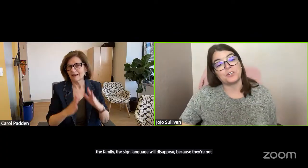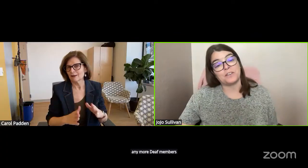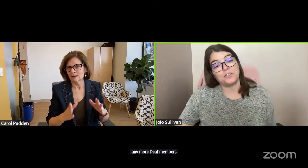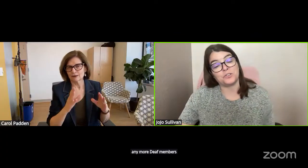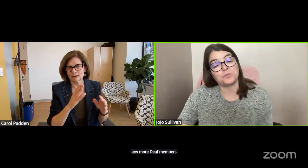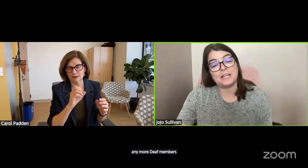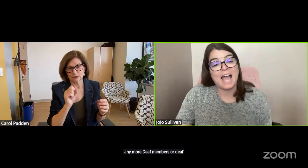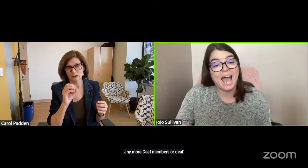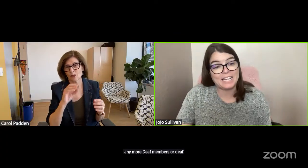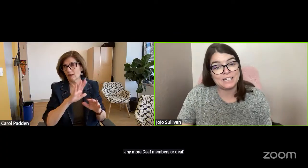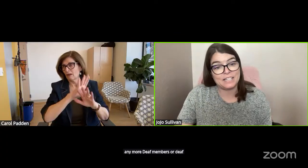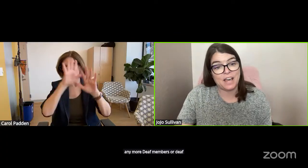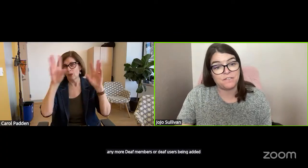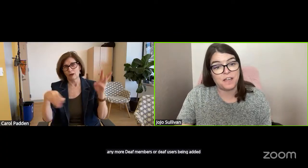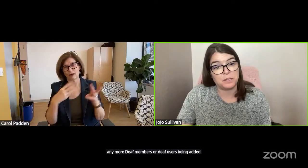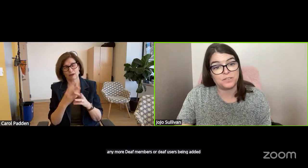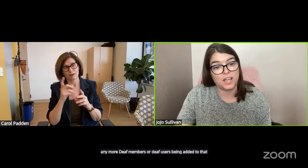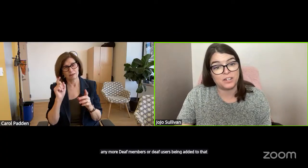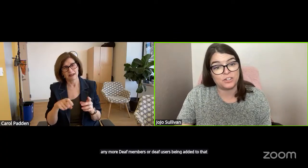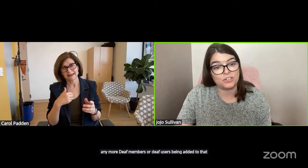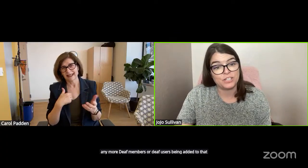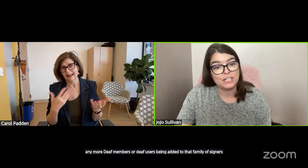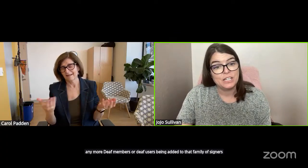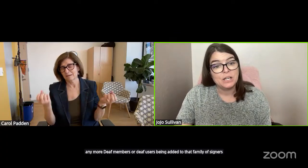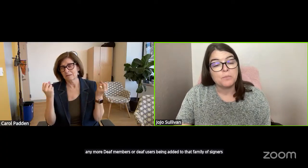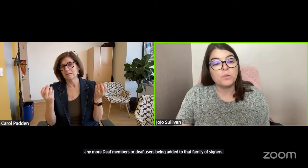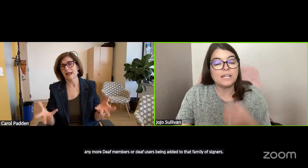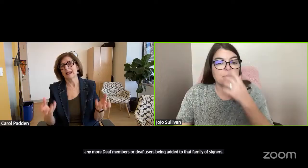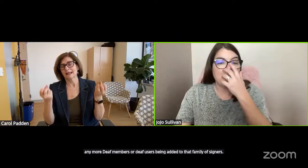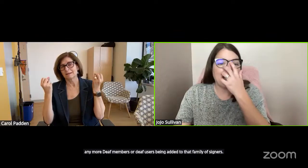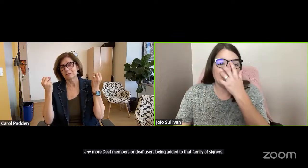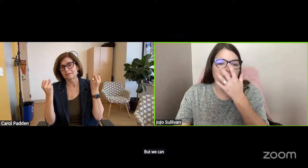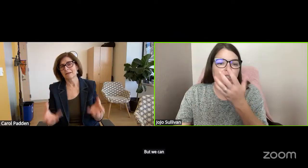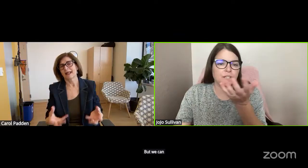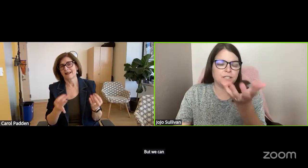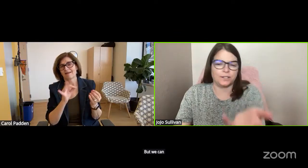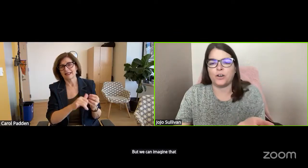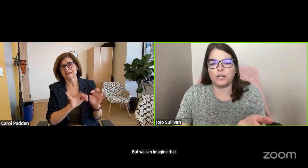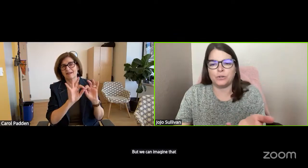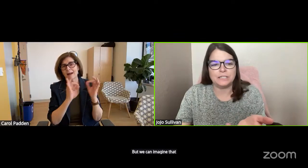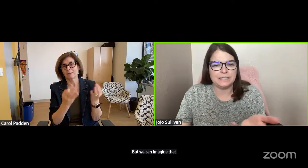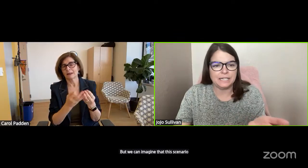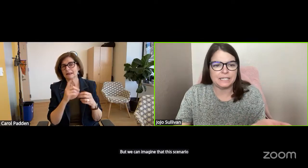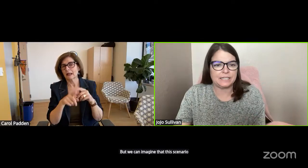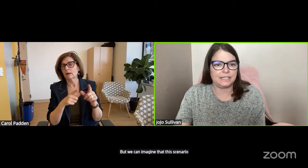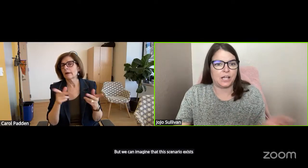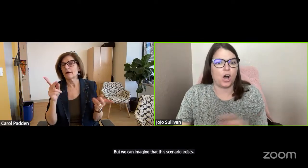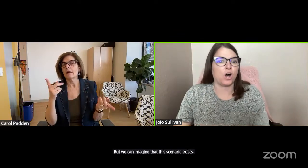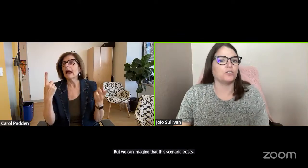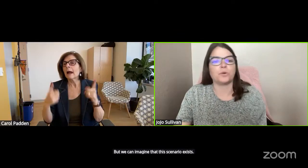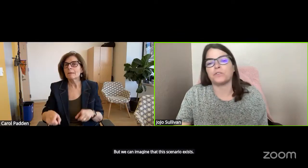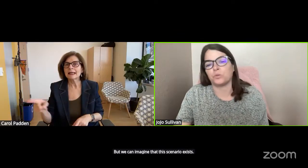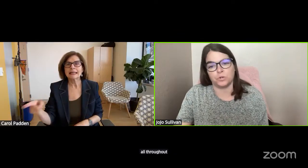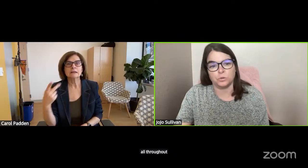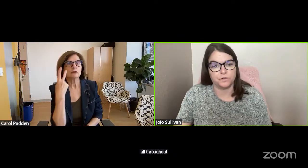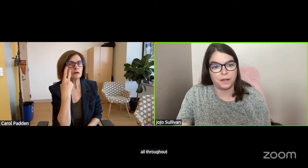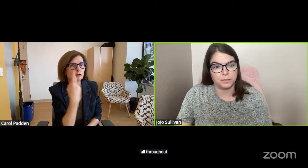deaf users being added to that family of signers. But we can imagine that this scenario exists all throughout the world with